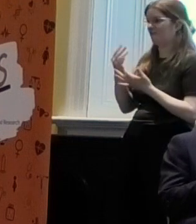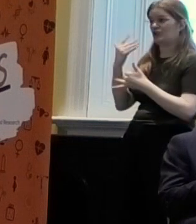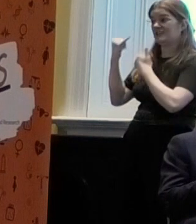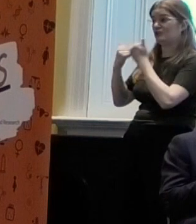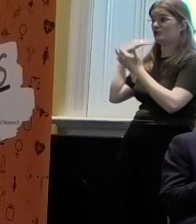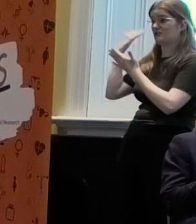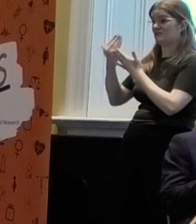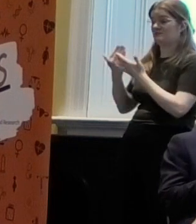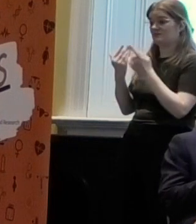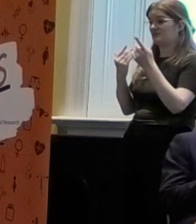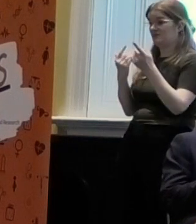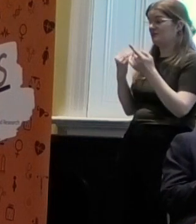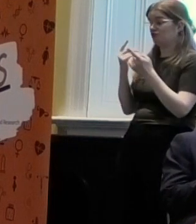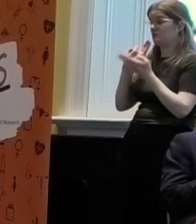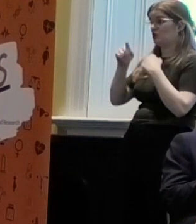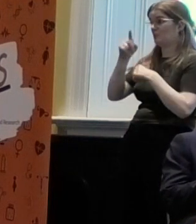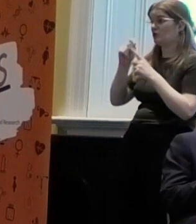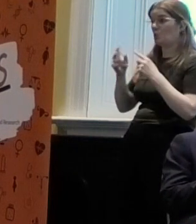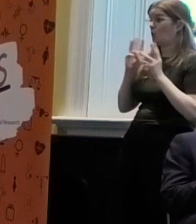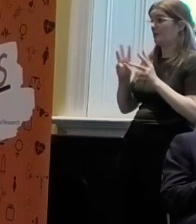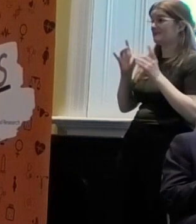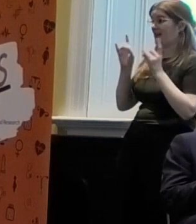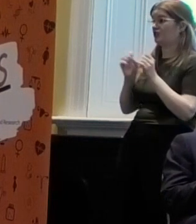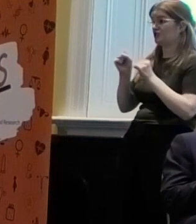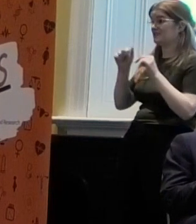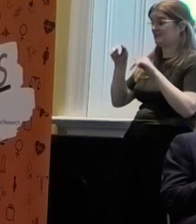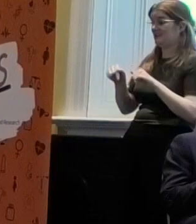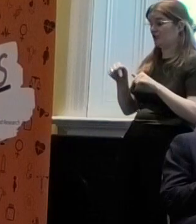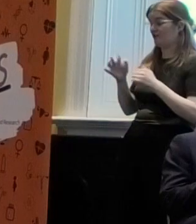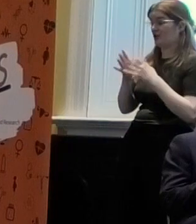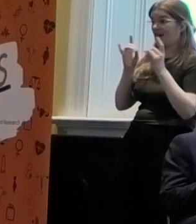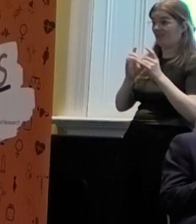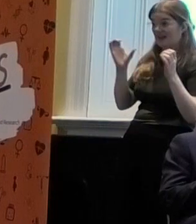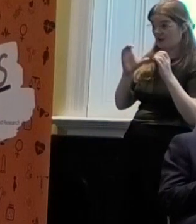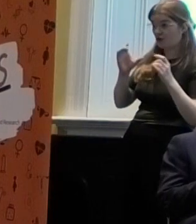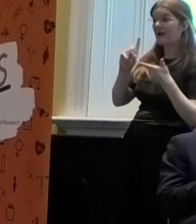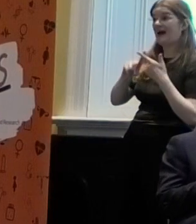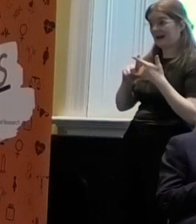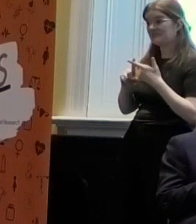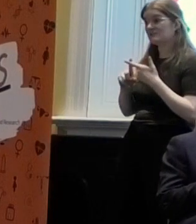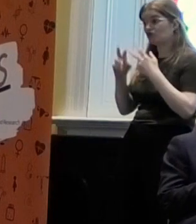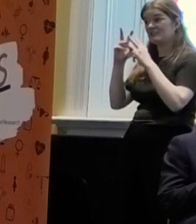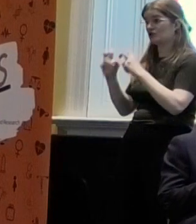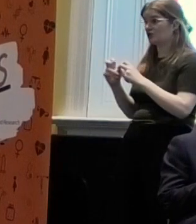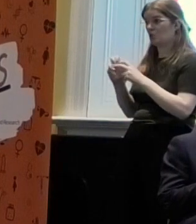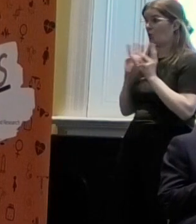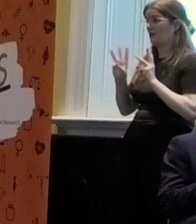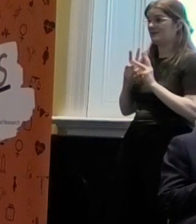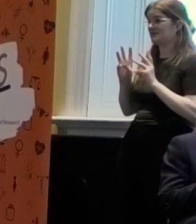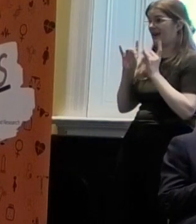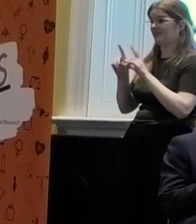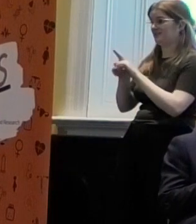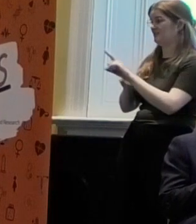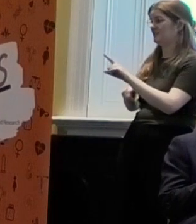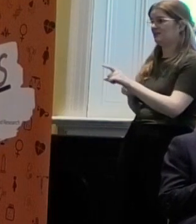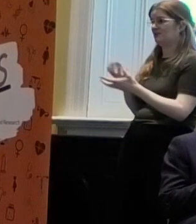in response to your point, for many years, women's health services, both in terms of health care and indeed research, have been relatively